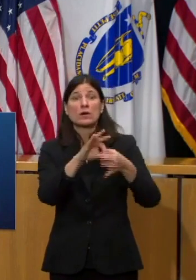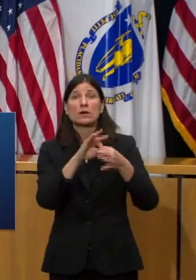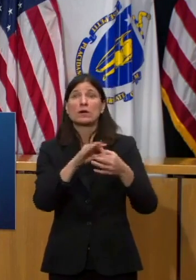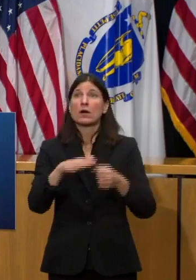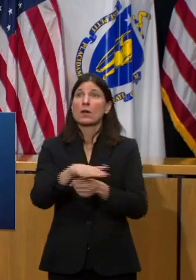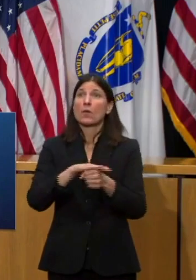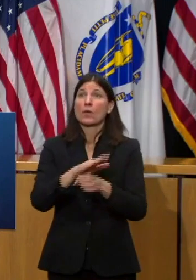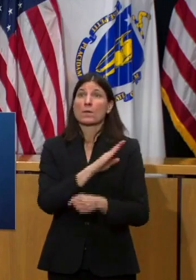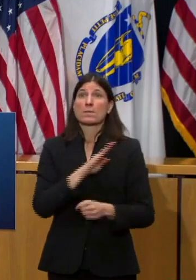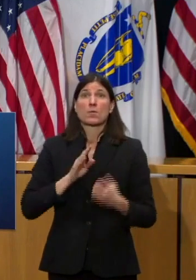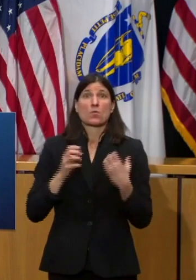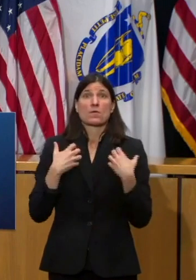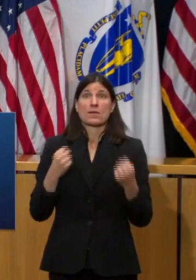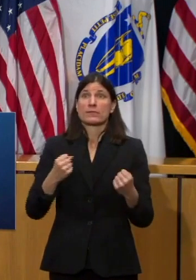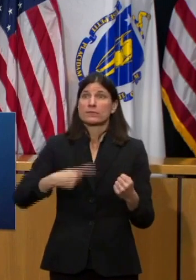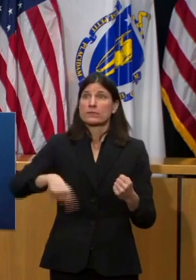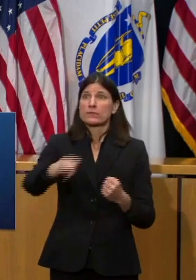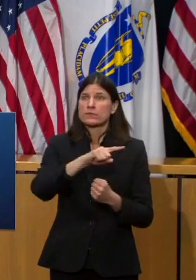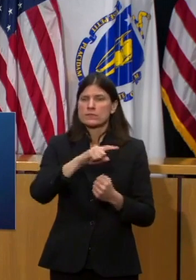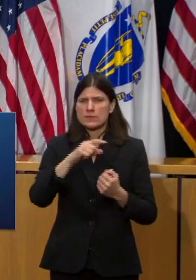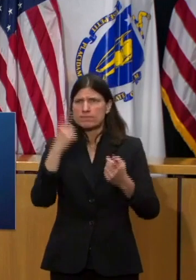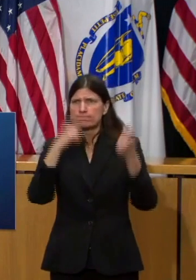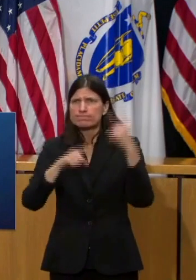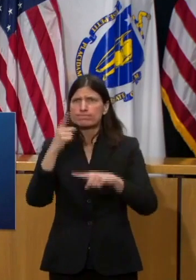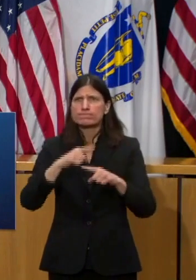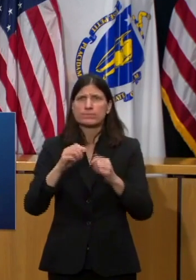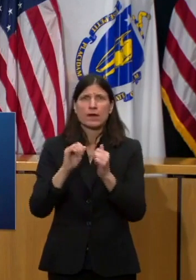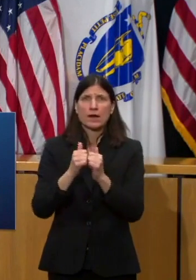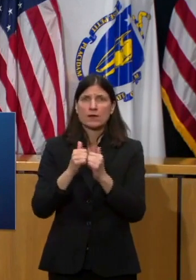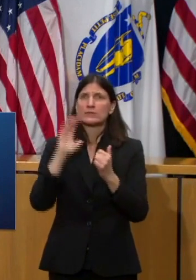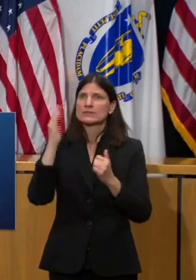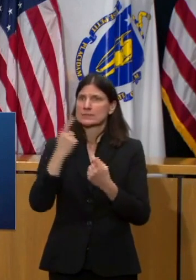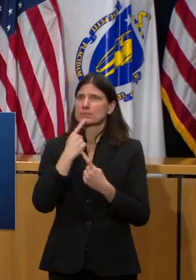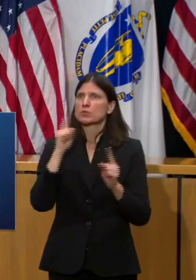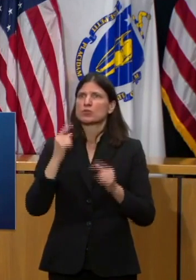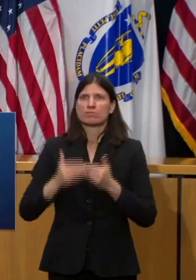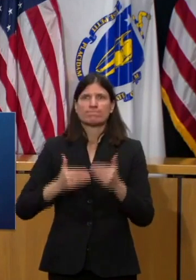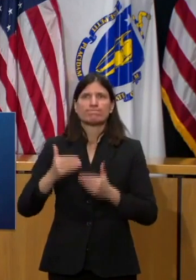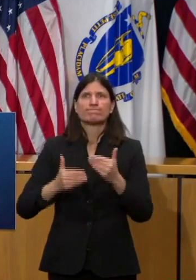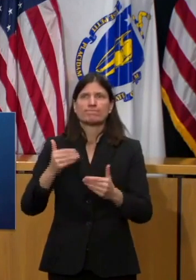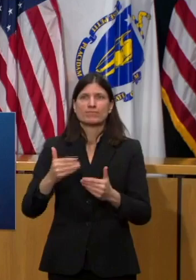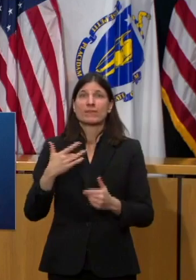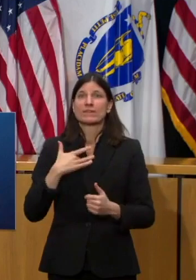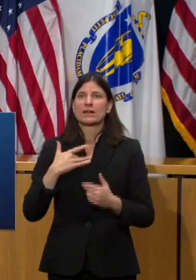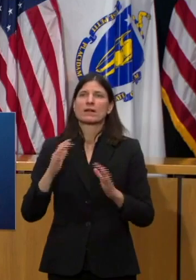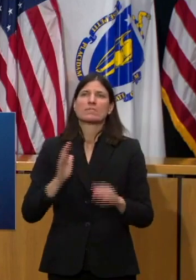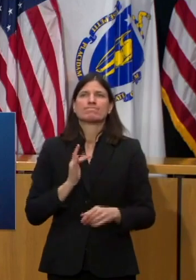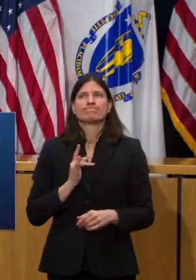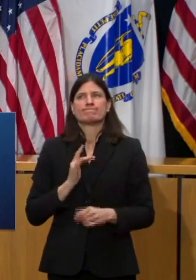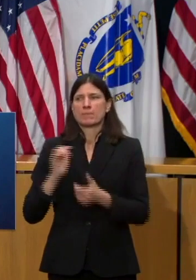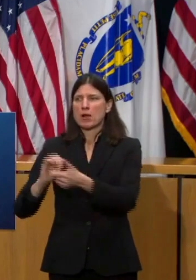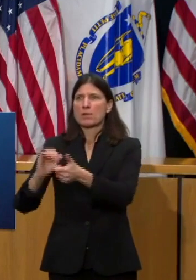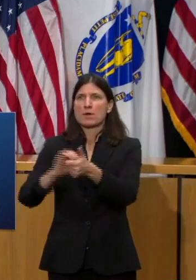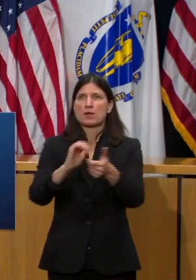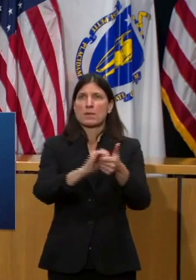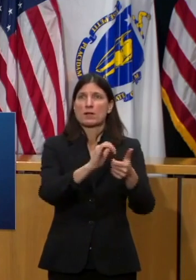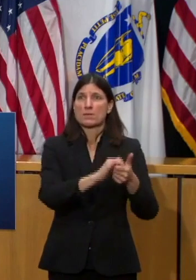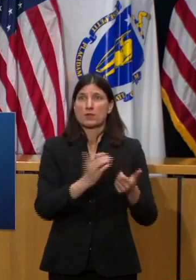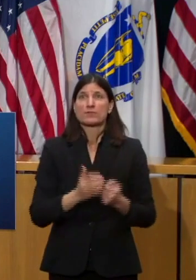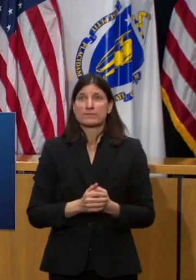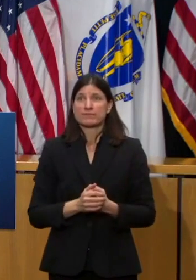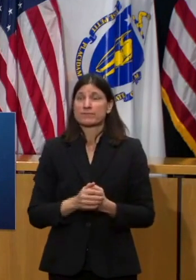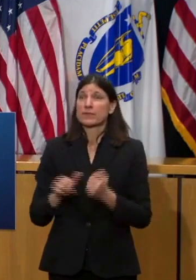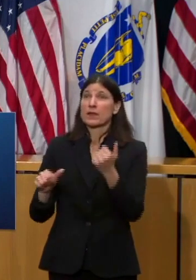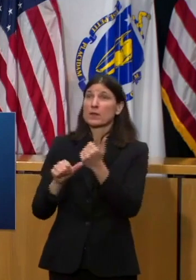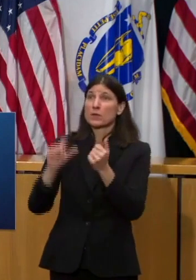to be enormously effective. Lieutenant Governor Polito will talk more about that. The 28 hardest hit municipalities